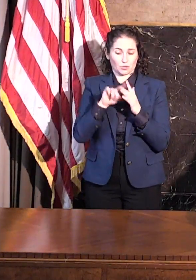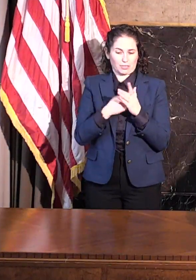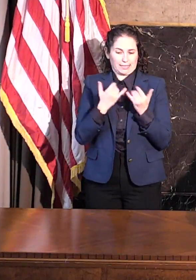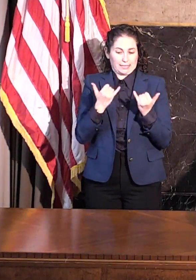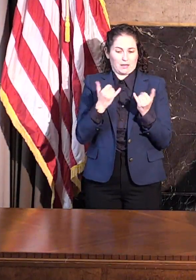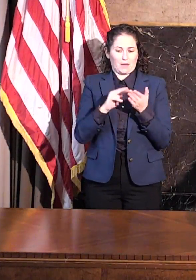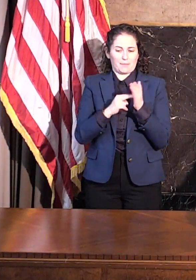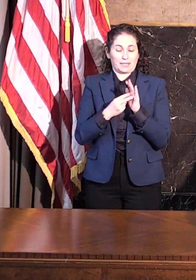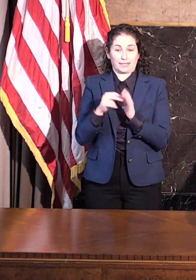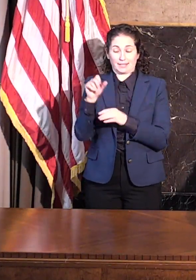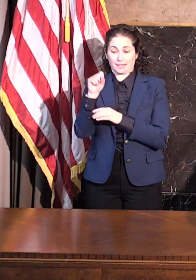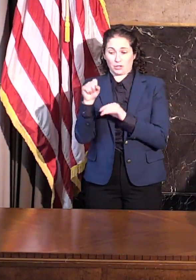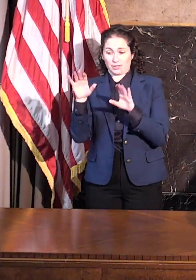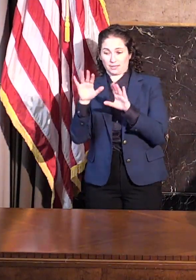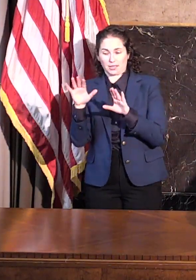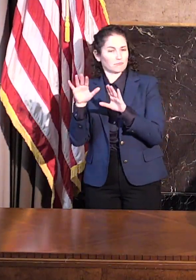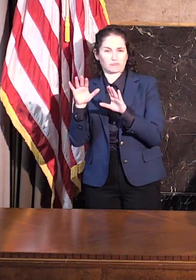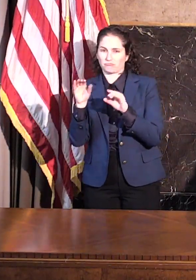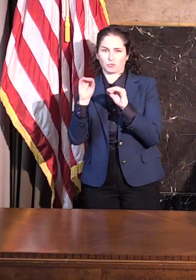Okay. Thank you.